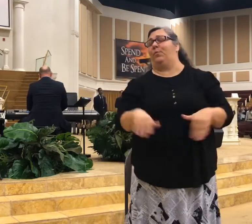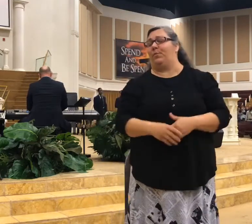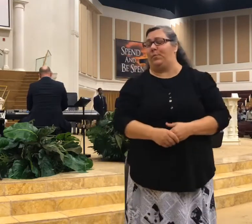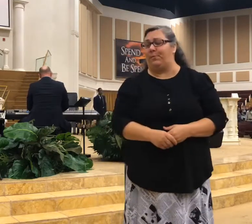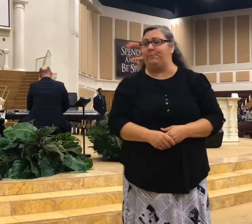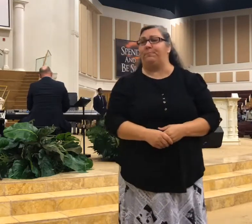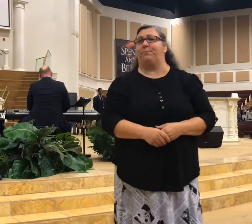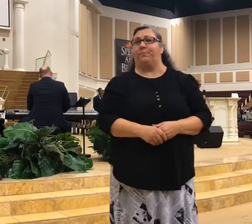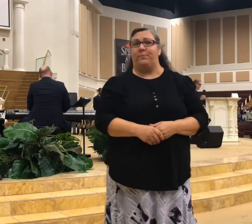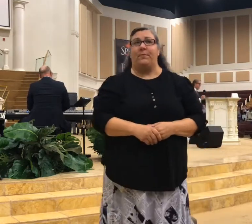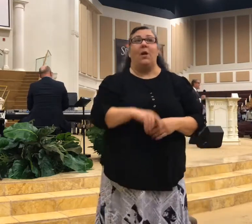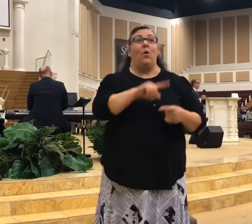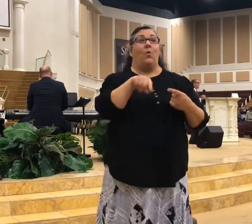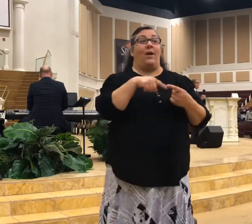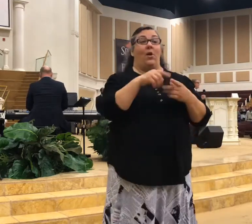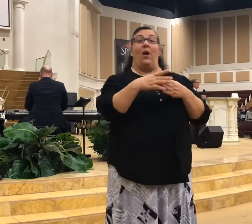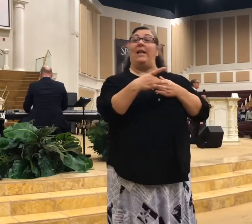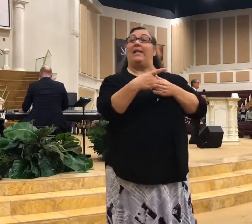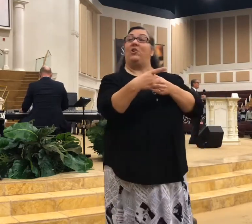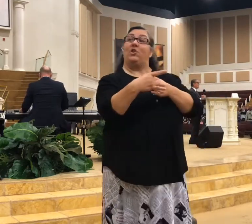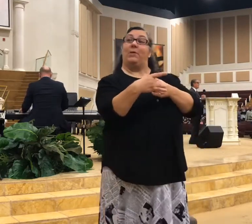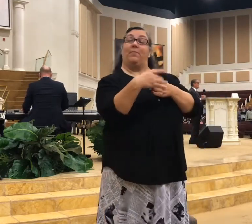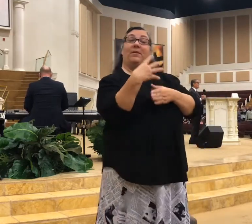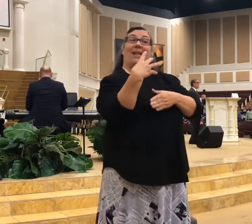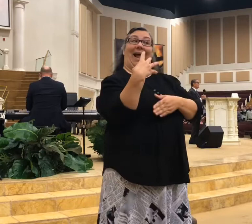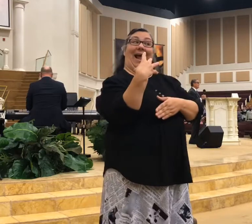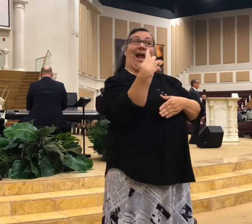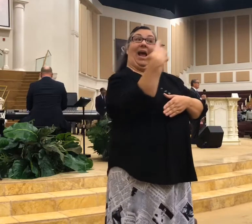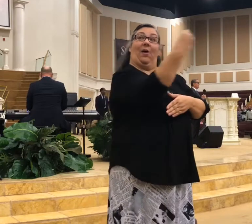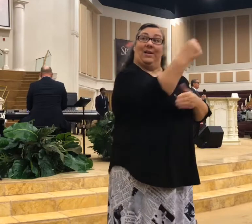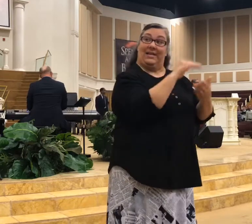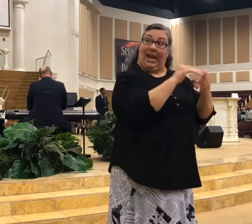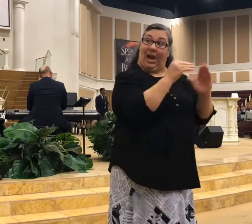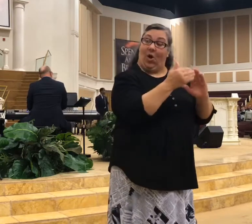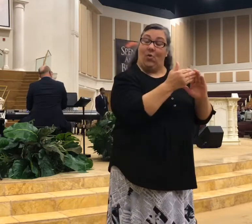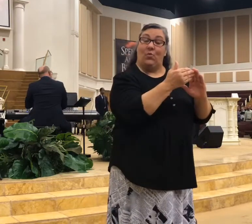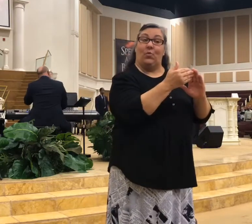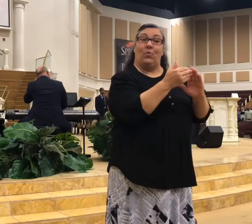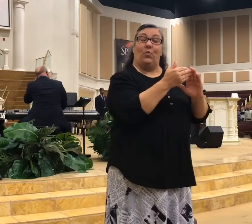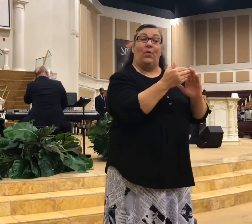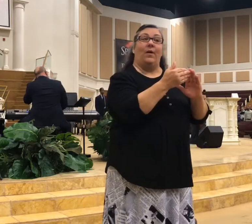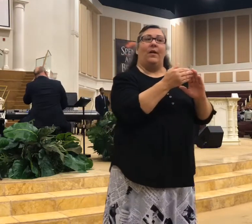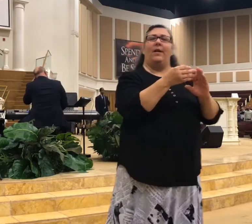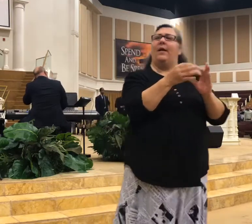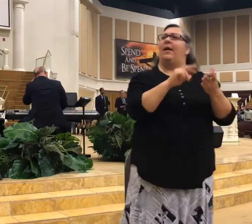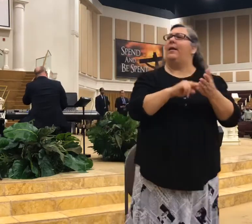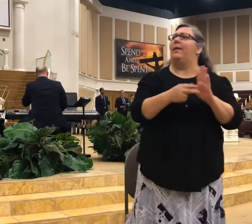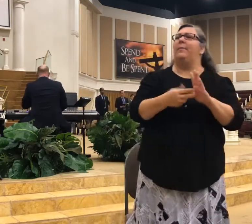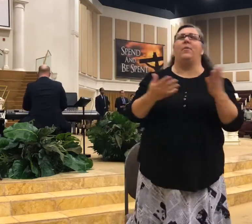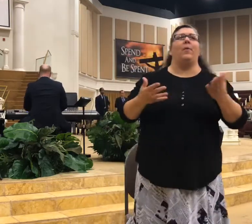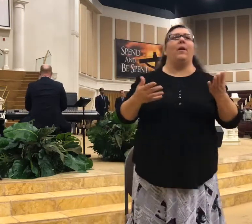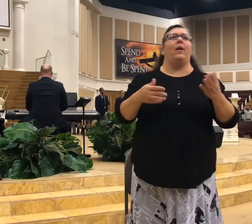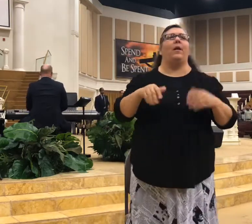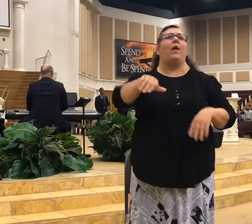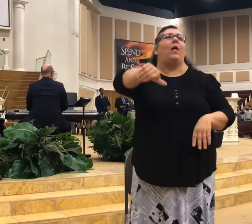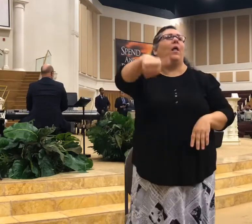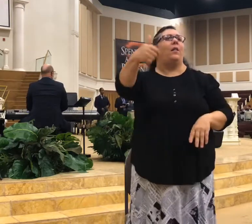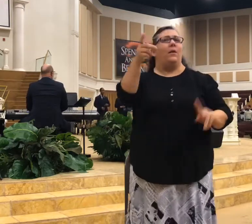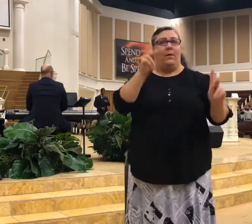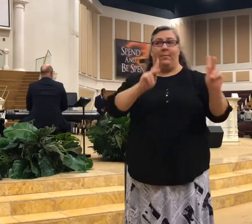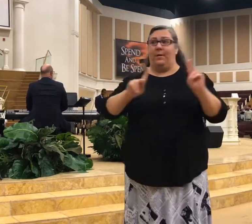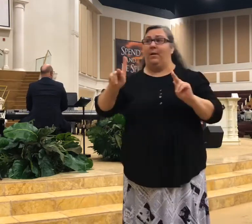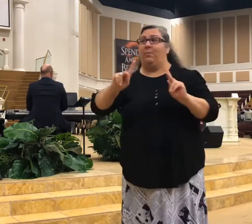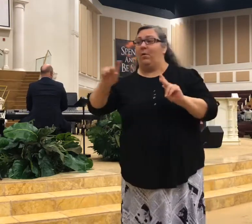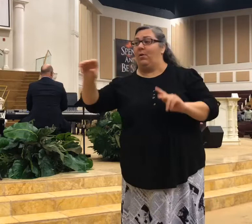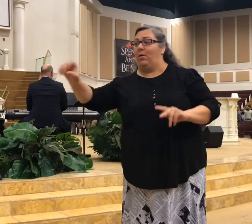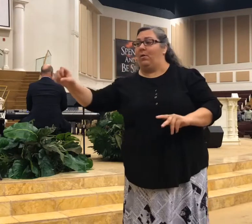And when they are out of town elsewhere, that just simply means that other people are